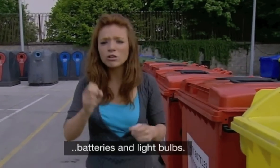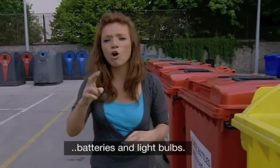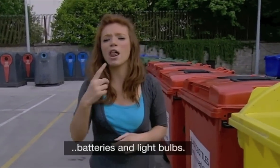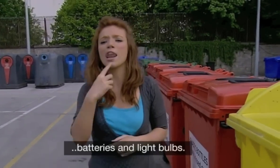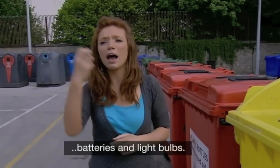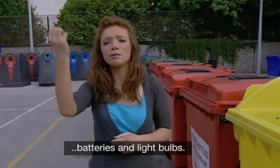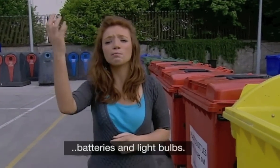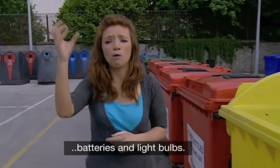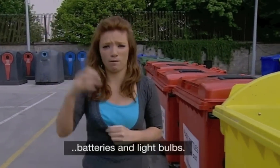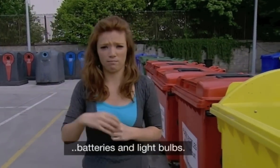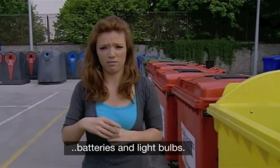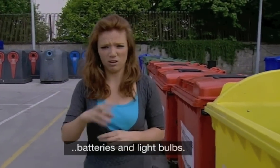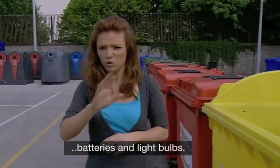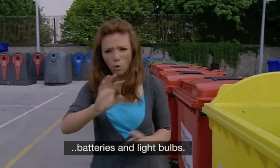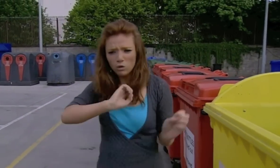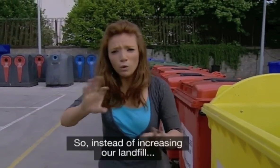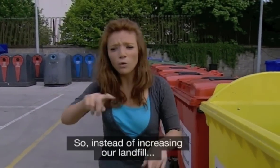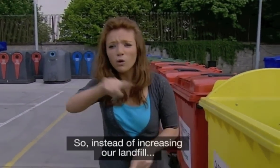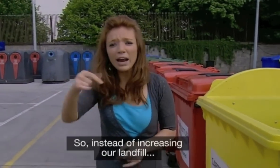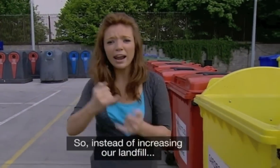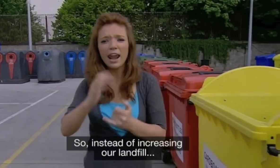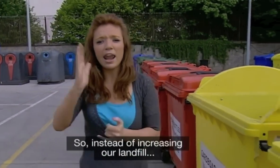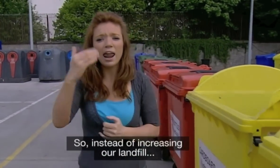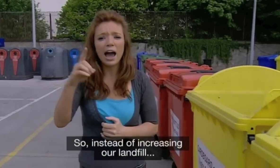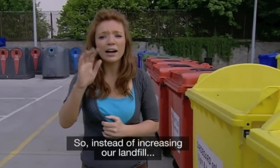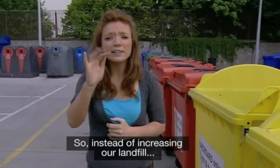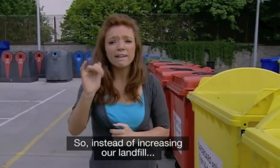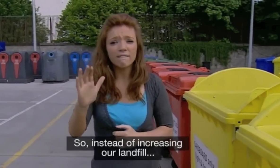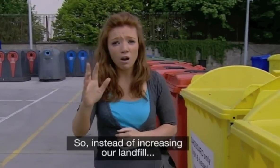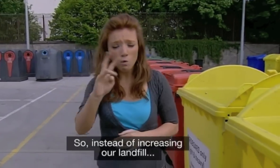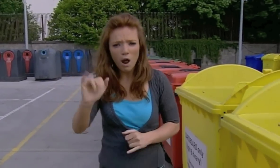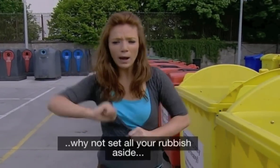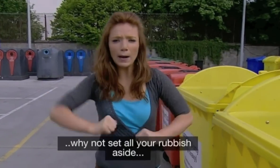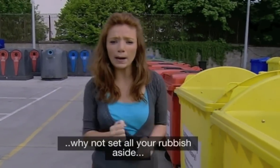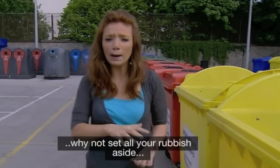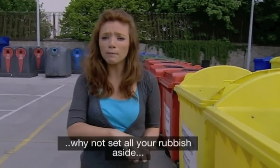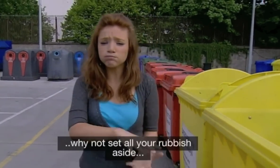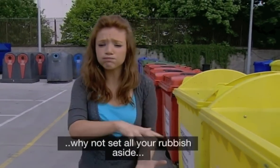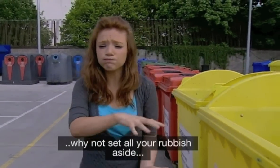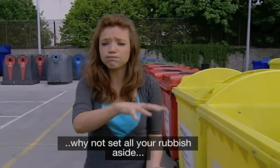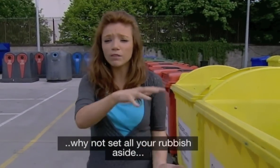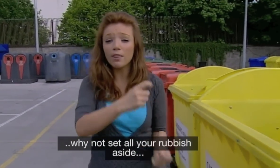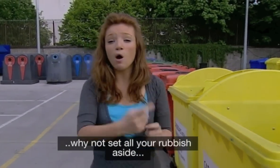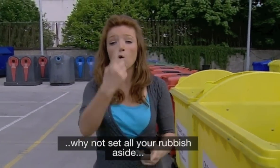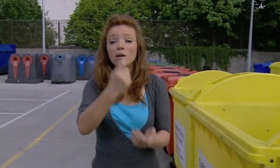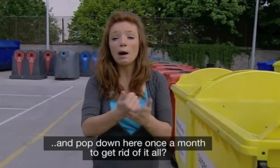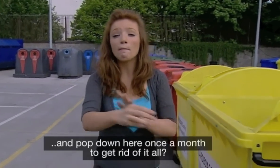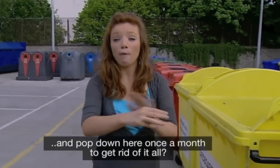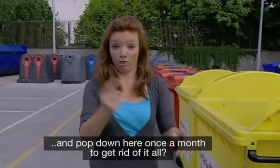and light bulbs. So, instead of increasing our landfill, why not set all your rubbish aside and pop down here